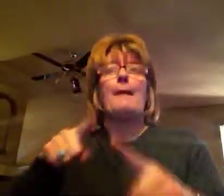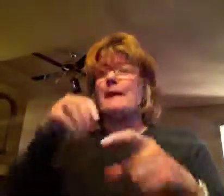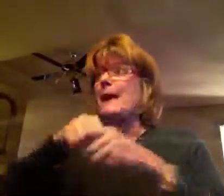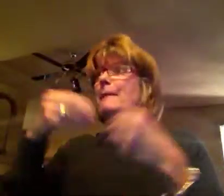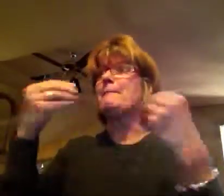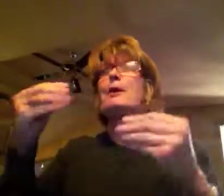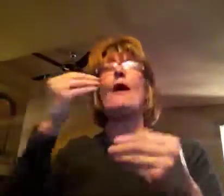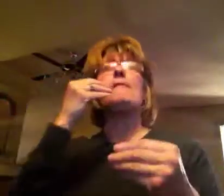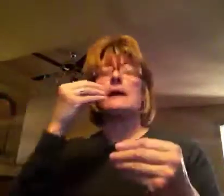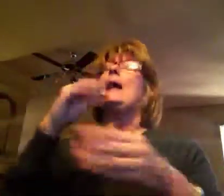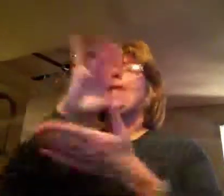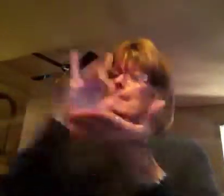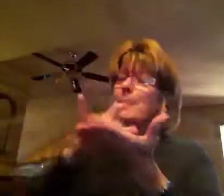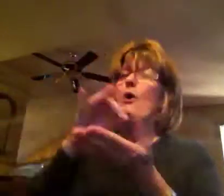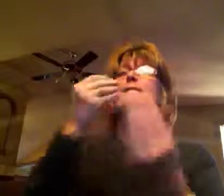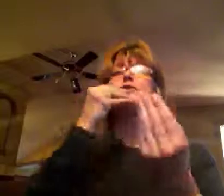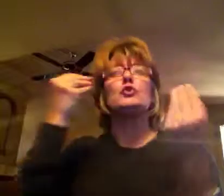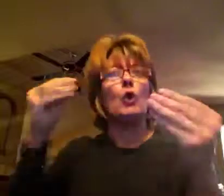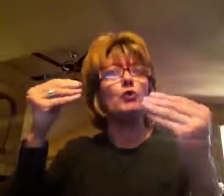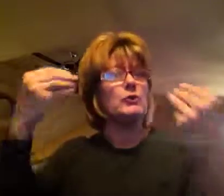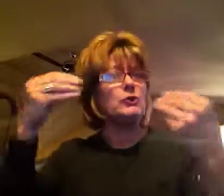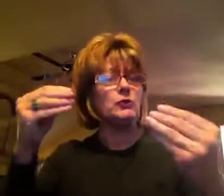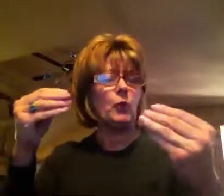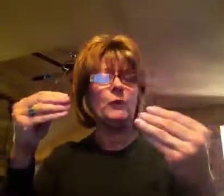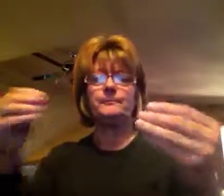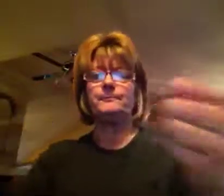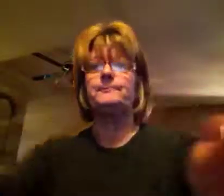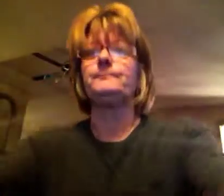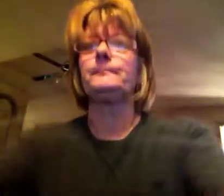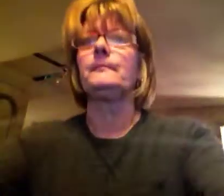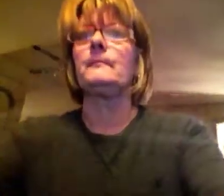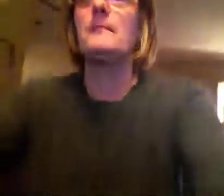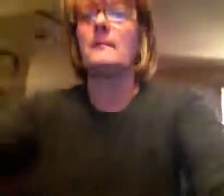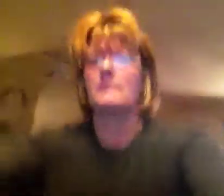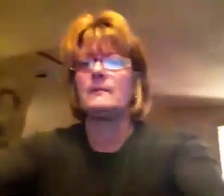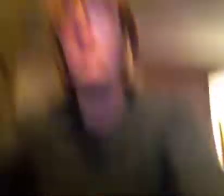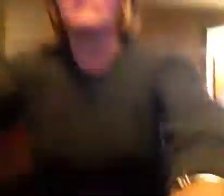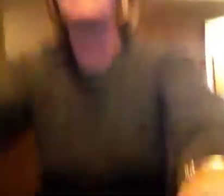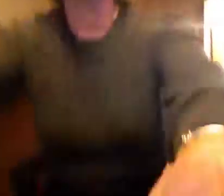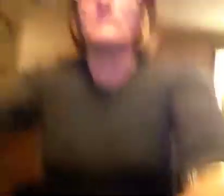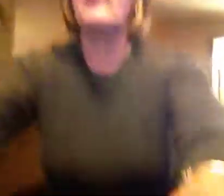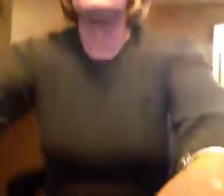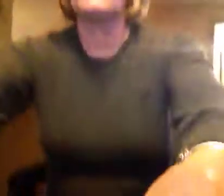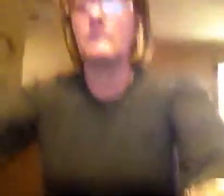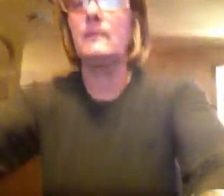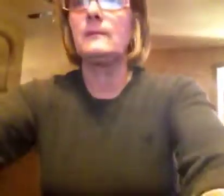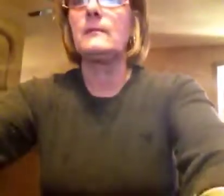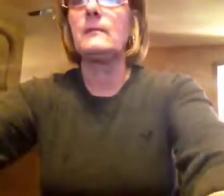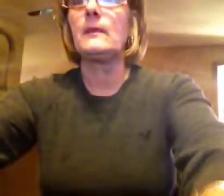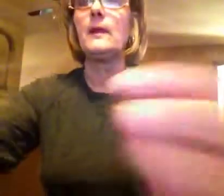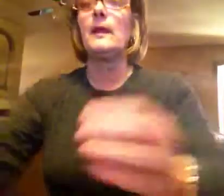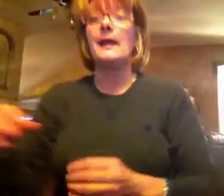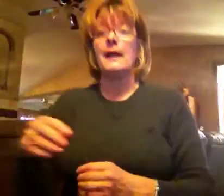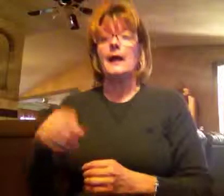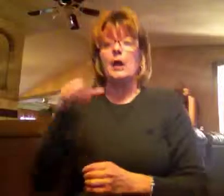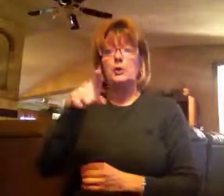store or, while you're crossing the street or something. Also, as you probably already know, the embarrassment from having a panic